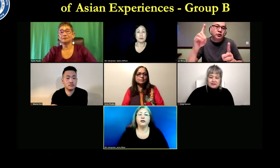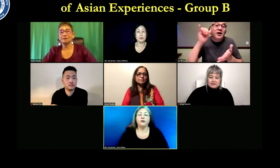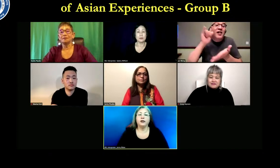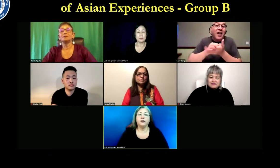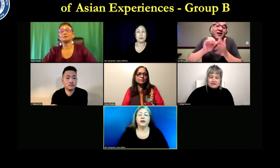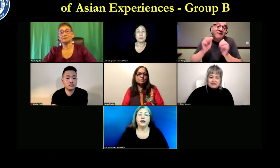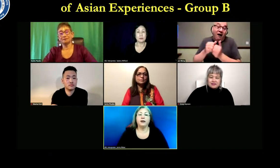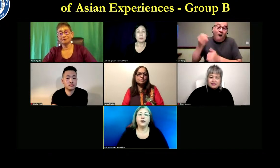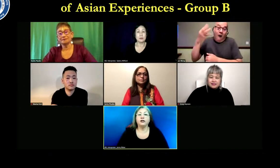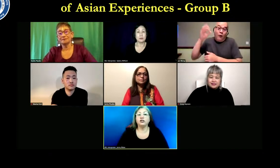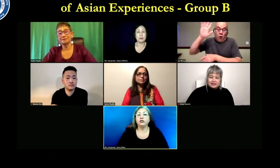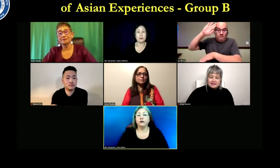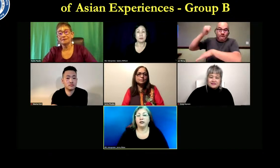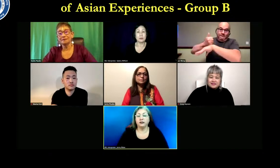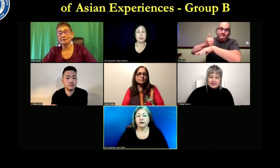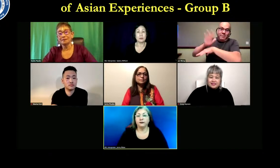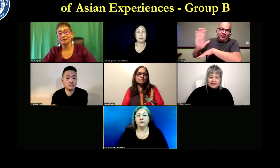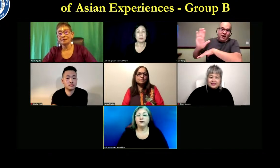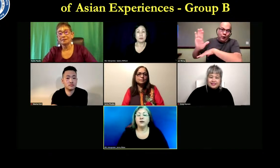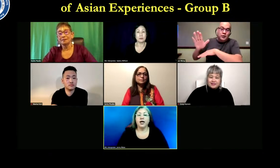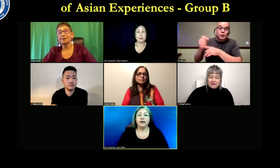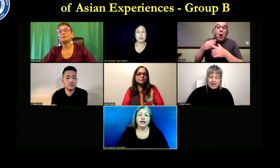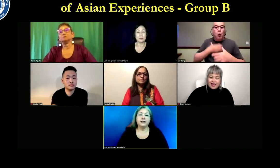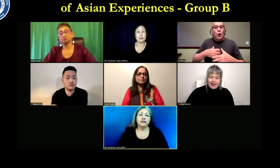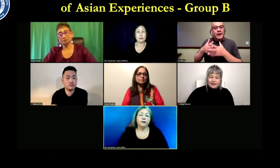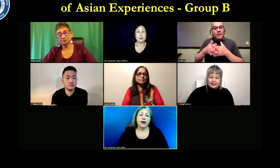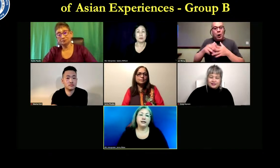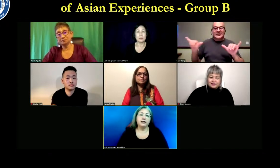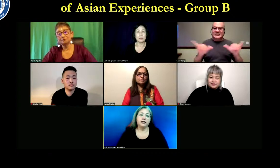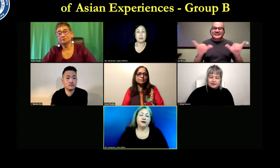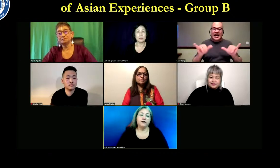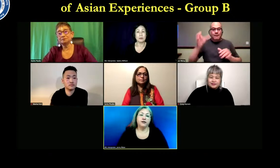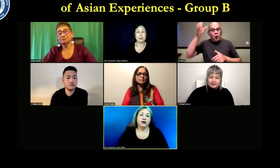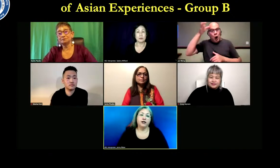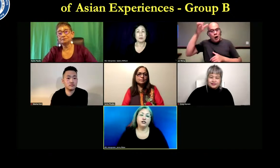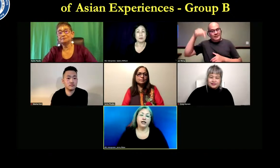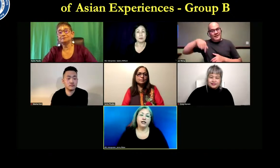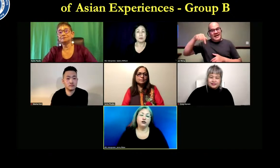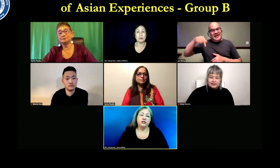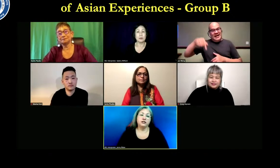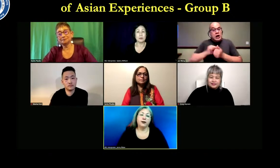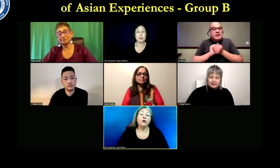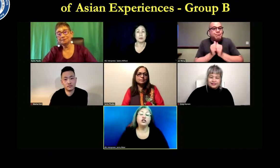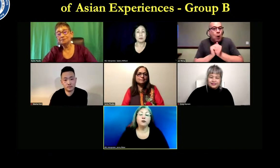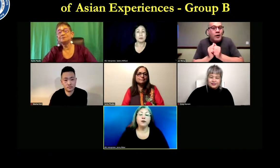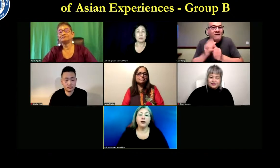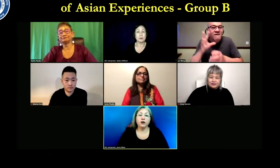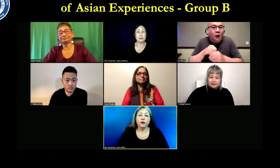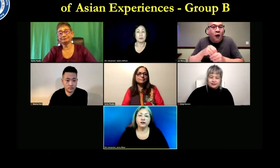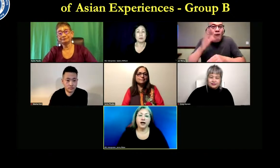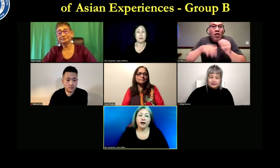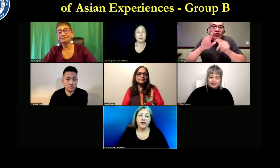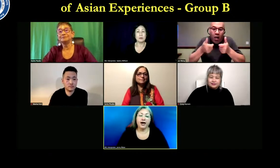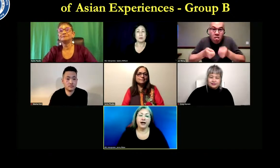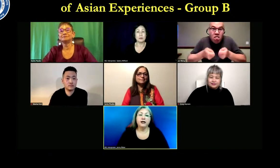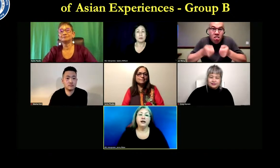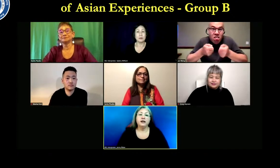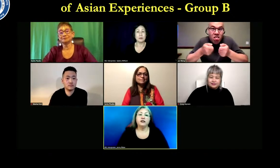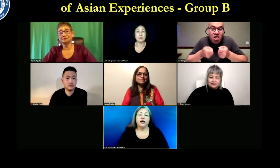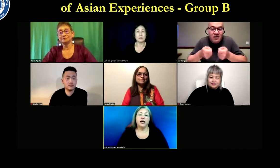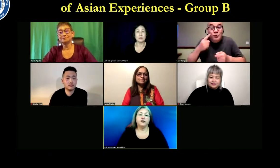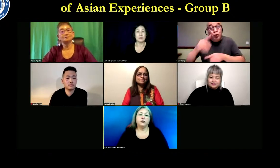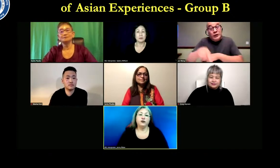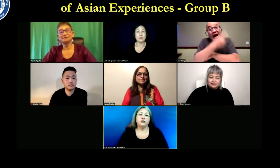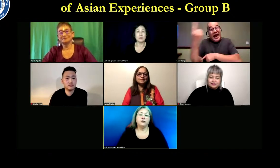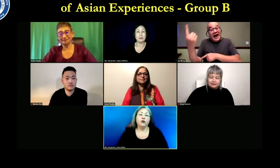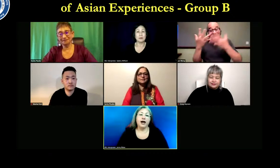crucial in becoming a better student. And that's the mindset of their educational system. I wish America would adopt that,